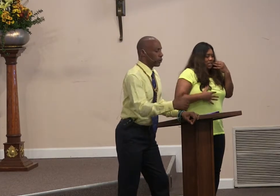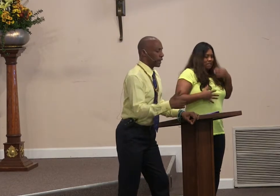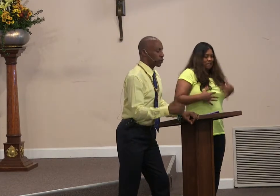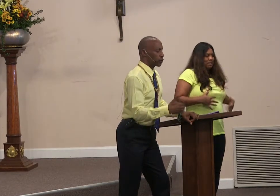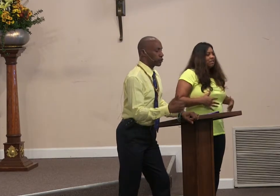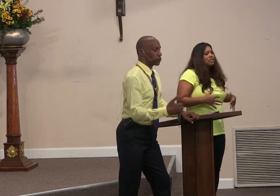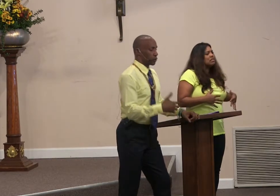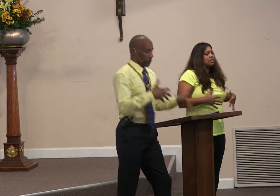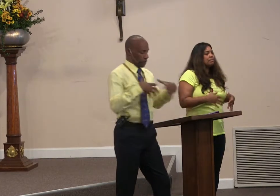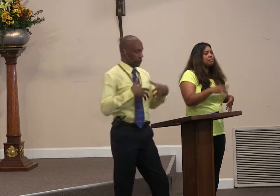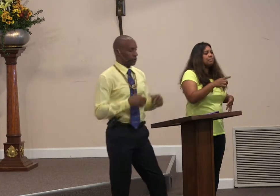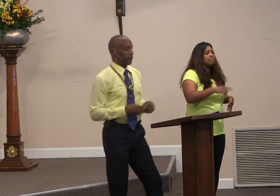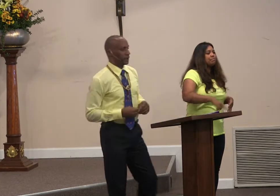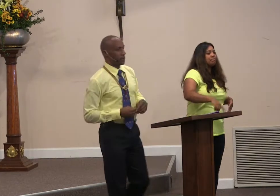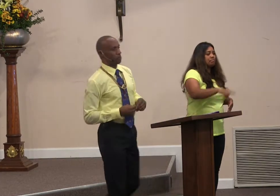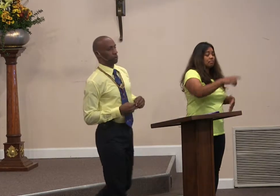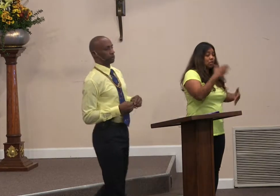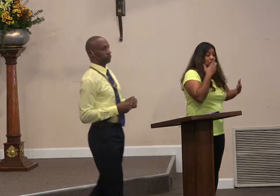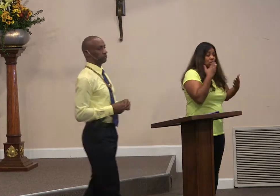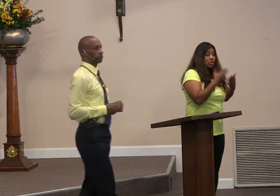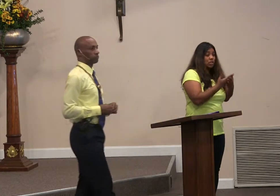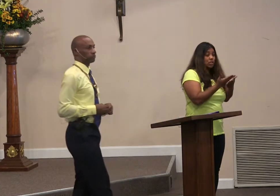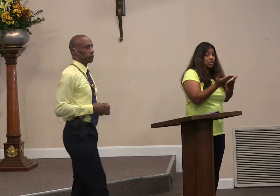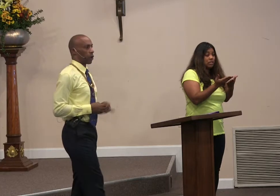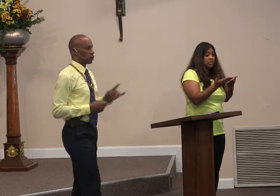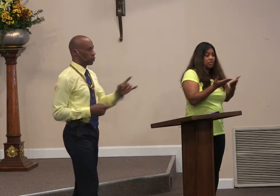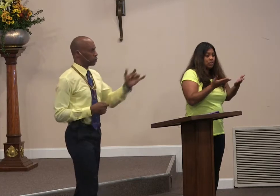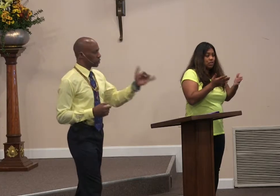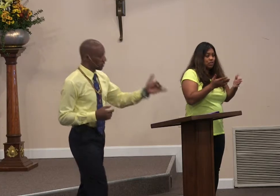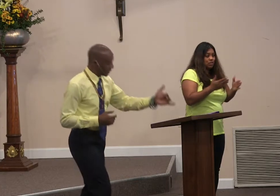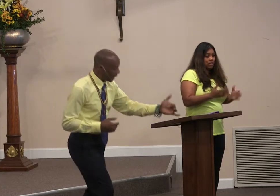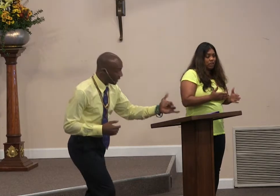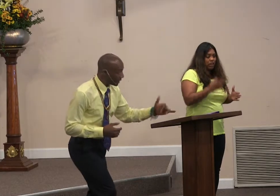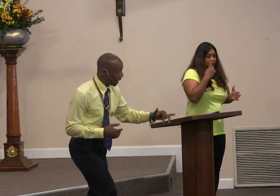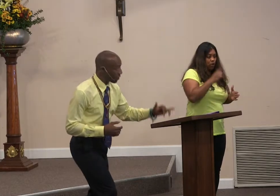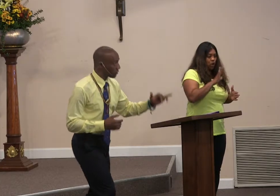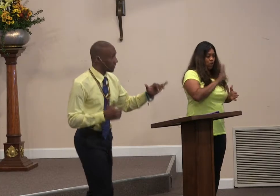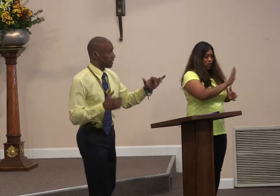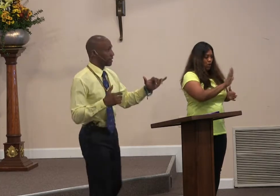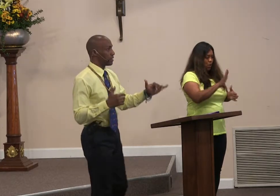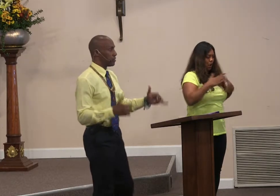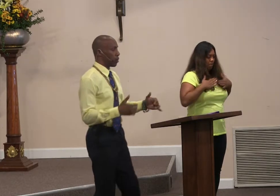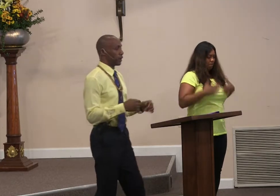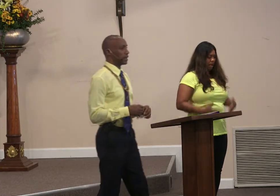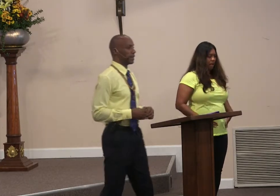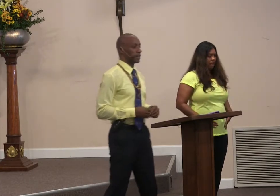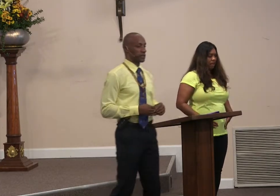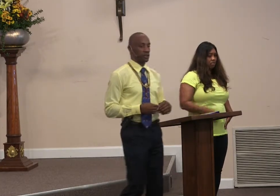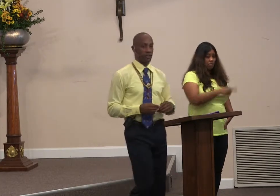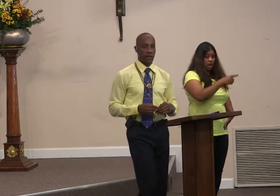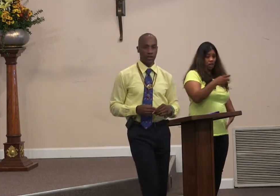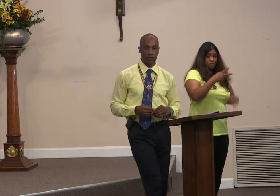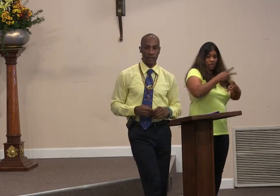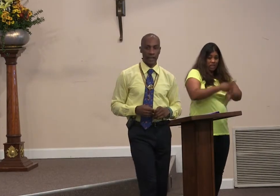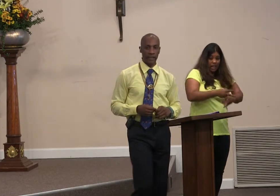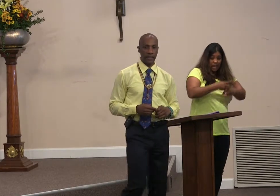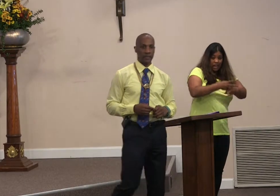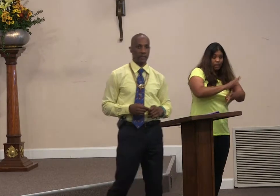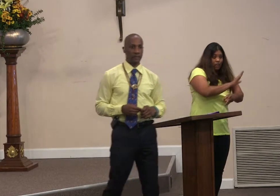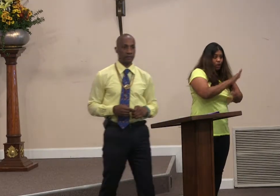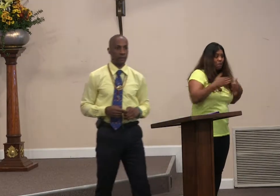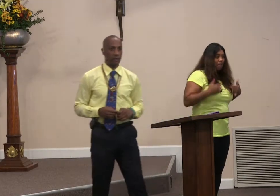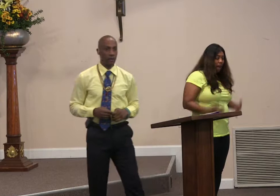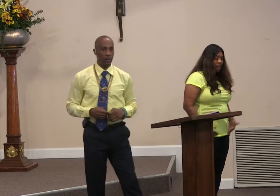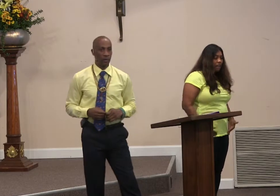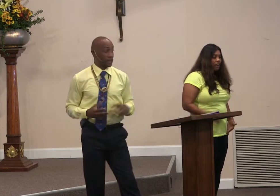Are you a good steward of your body temple? Are you taking care of it, knowing that it is the treasure that it